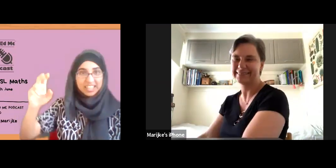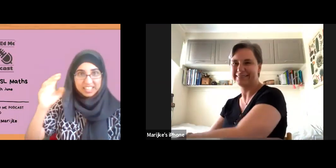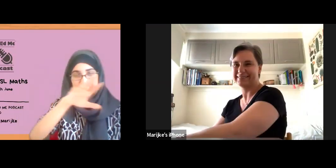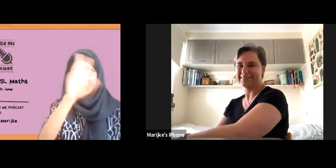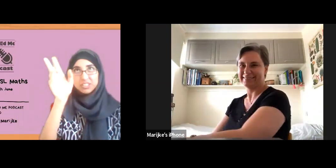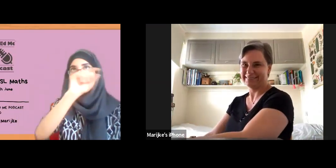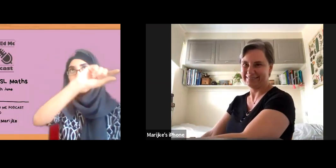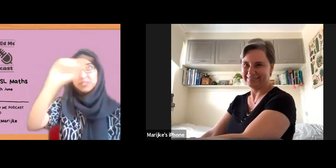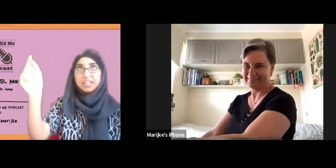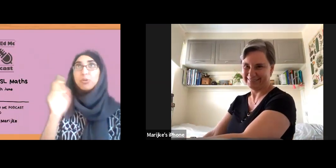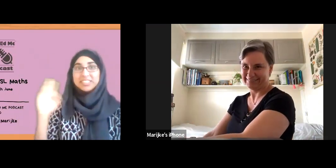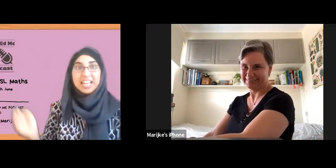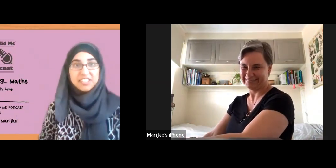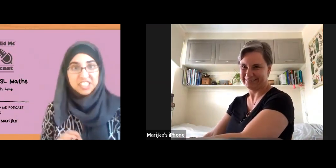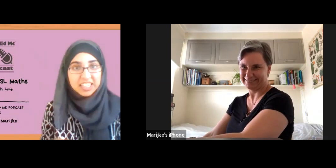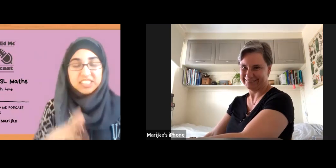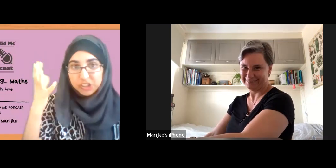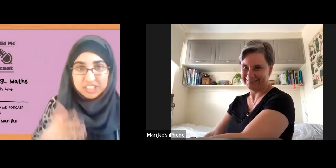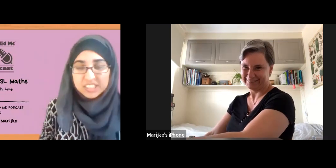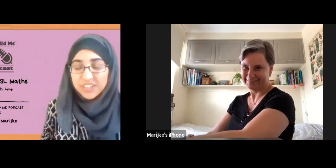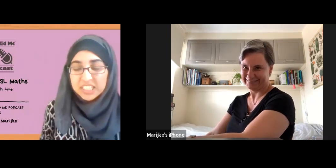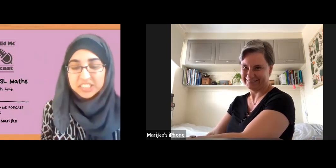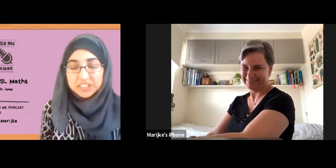Circuits, and he was like pointing at the circuits and using his fingers and stuff,